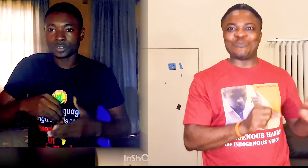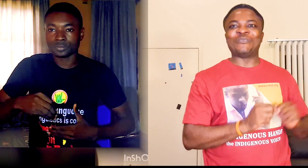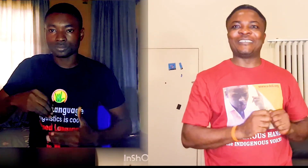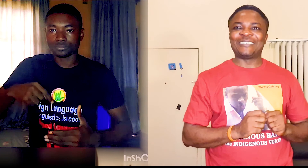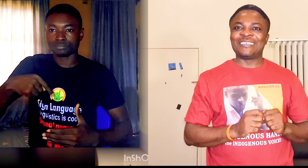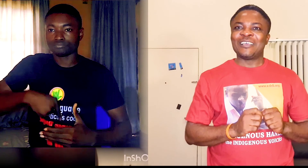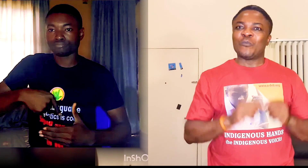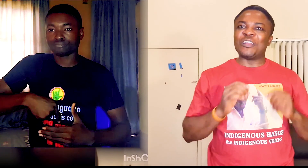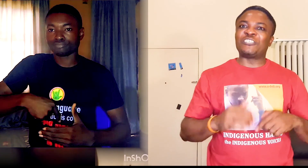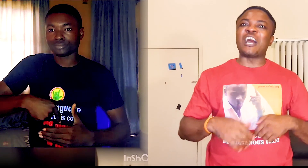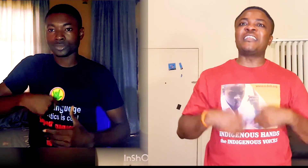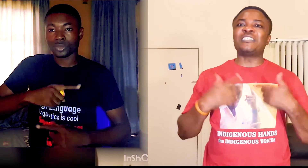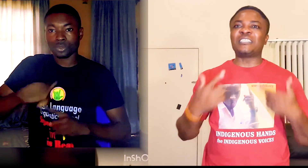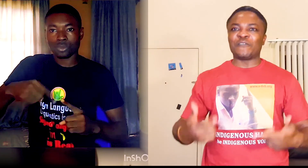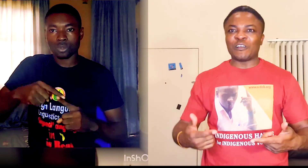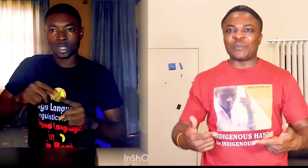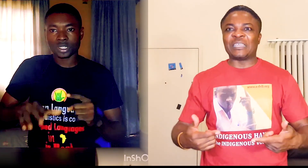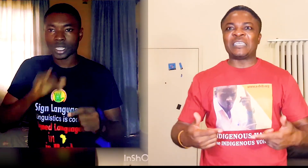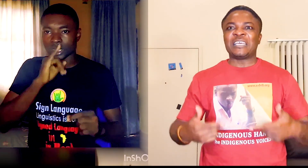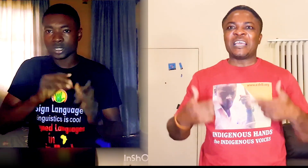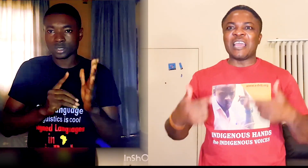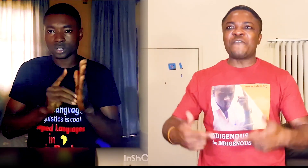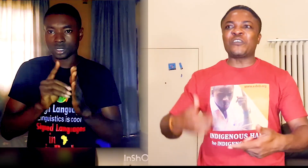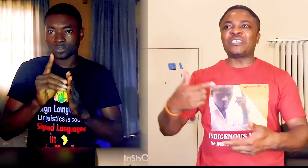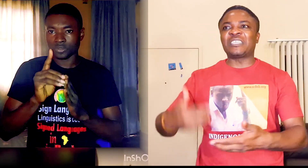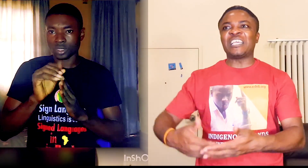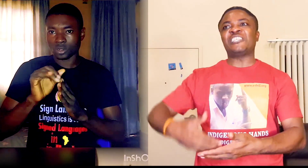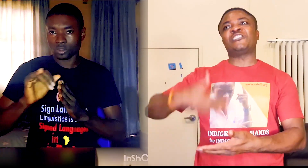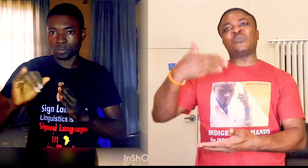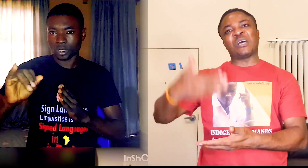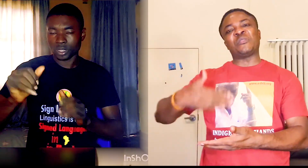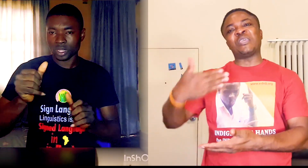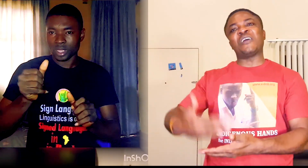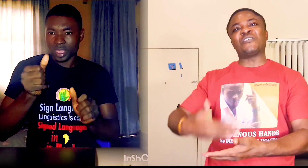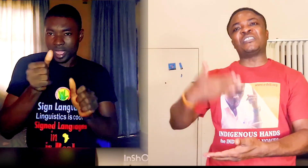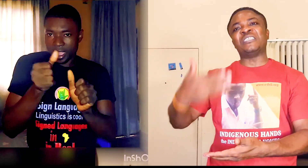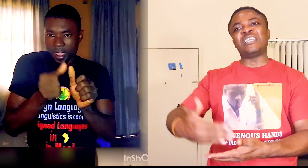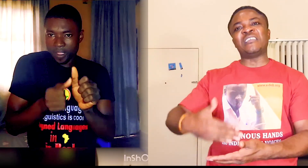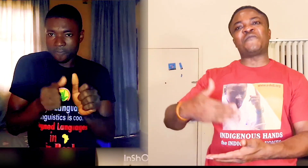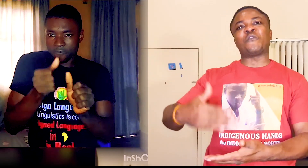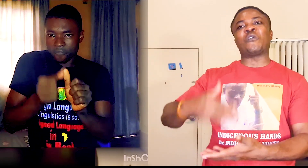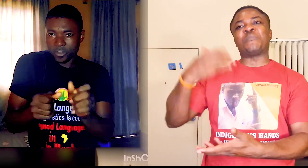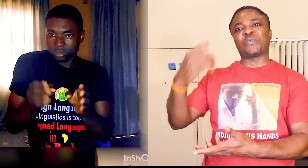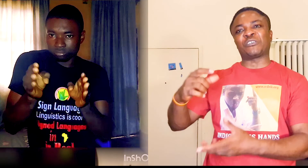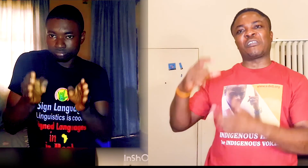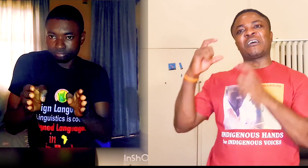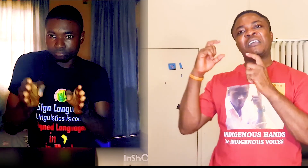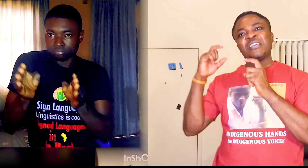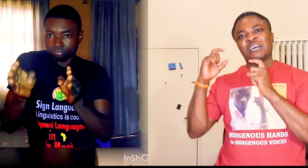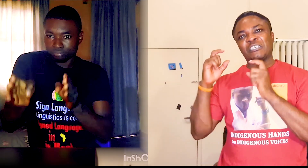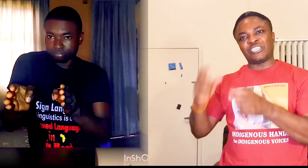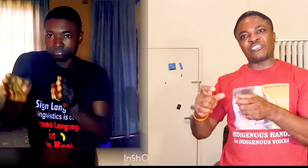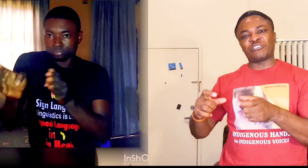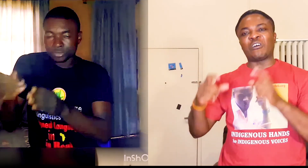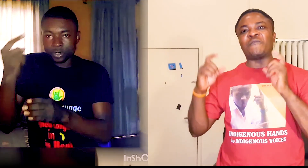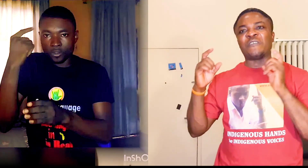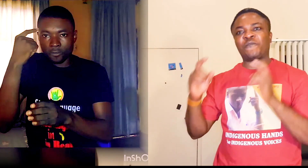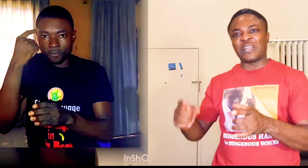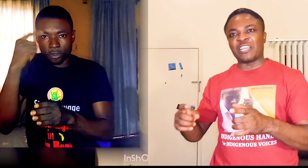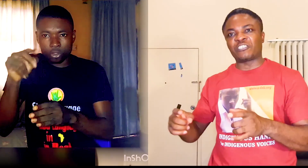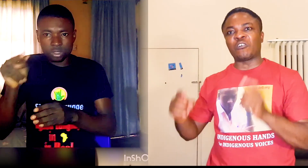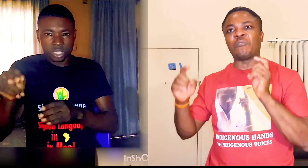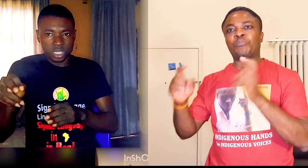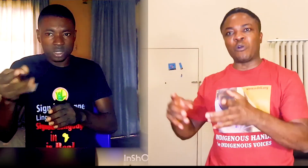the womb. When a child is developing, every stage that there is need for a particular addition of